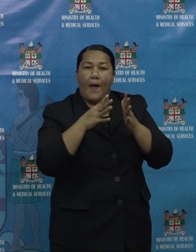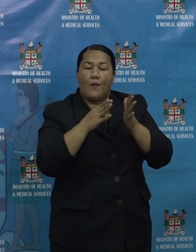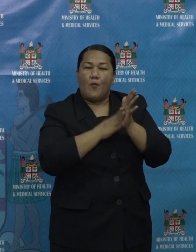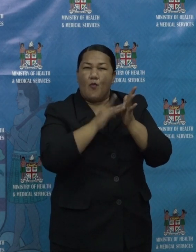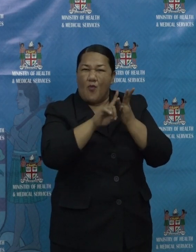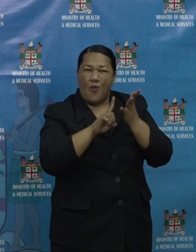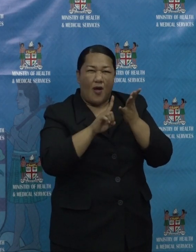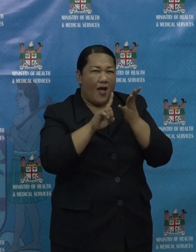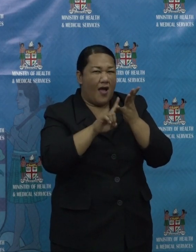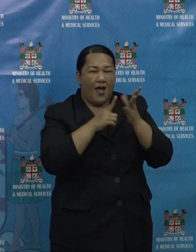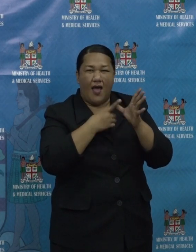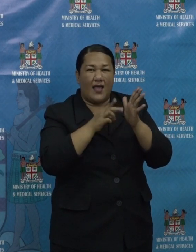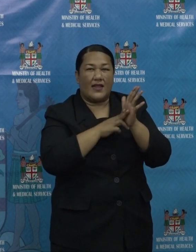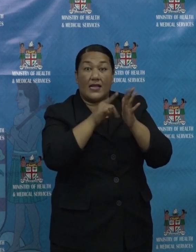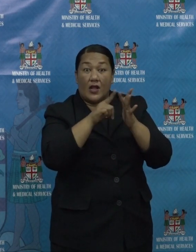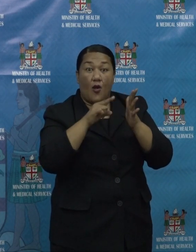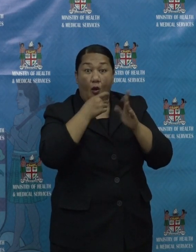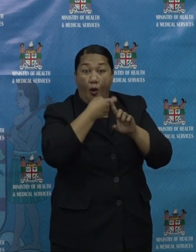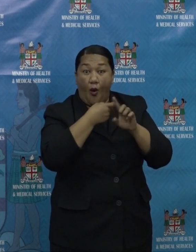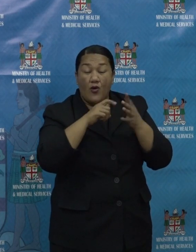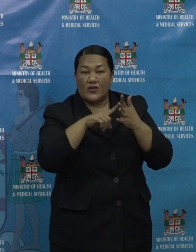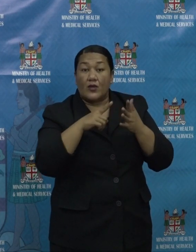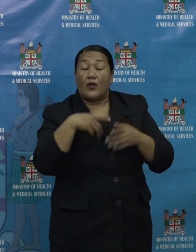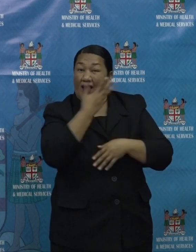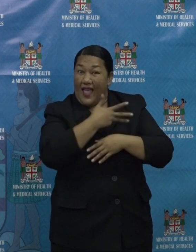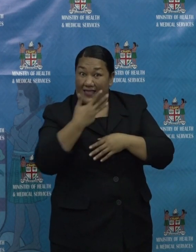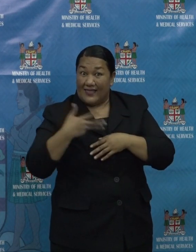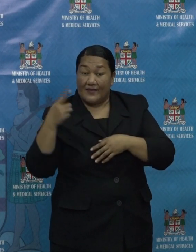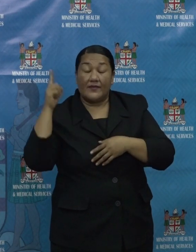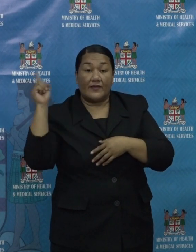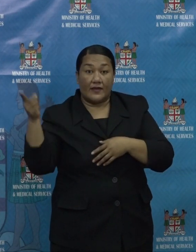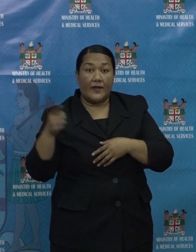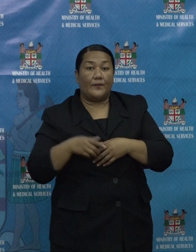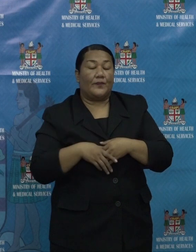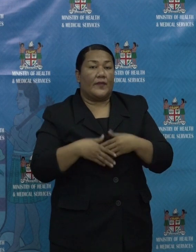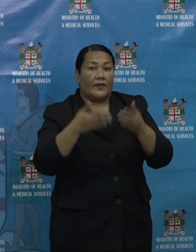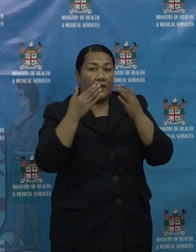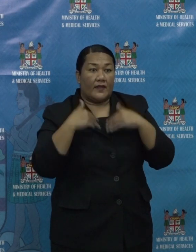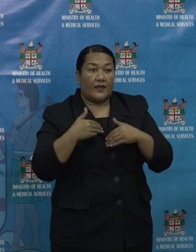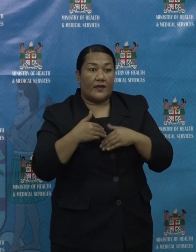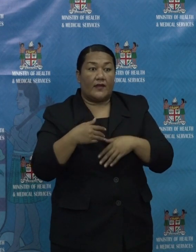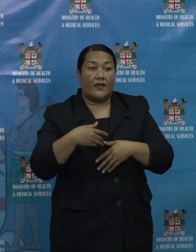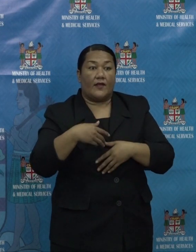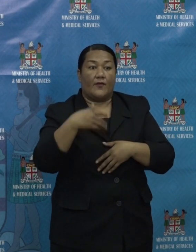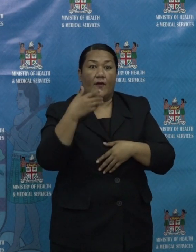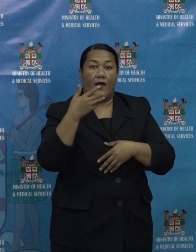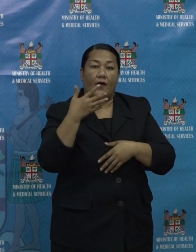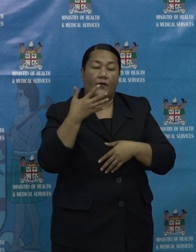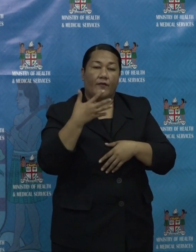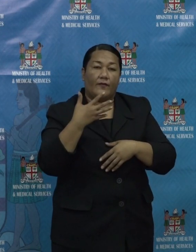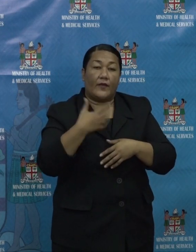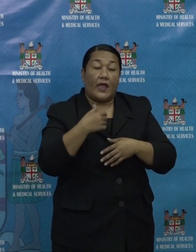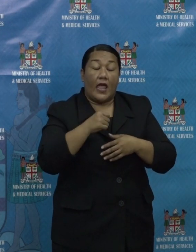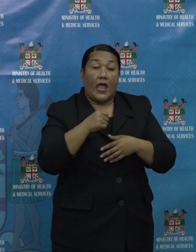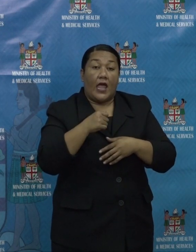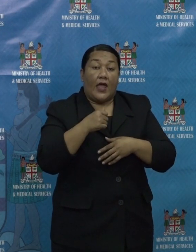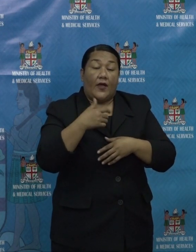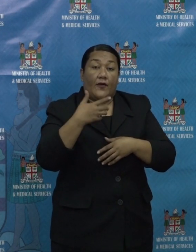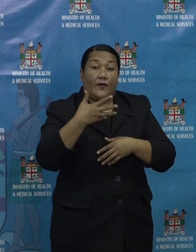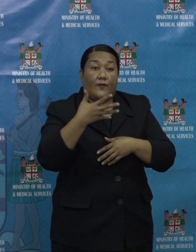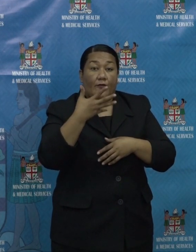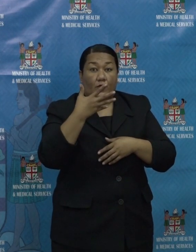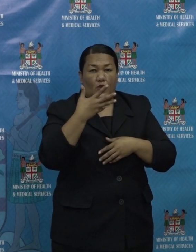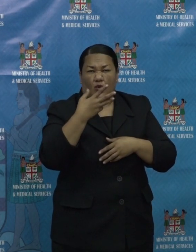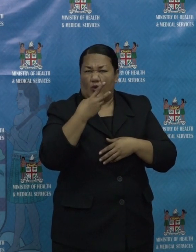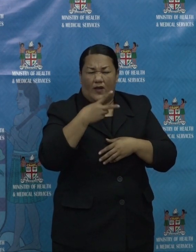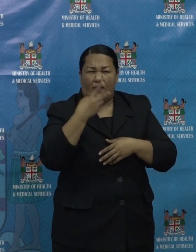not vaccinated. The third COVID-19 death is a 50-year-old man from Suva who died at home on the 25th of